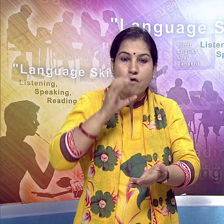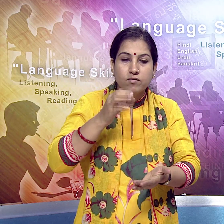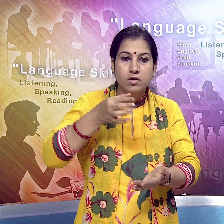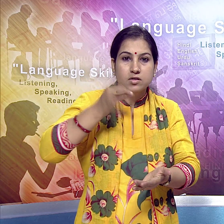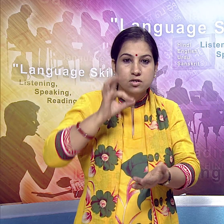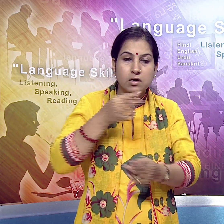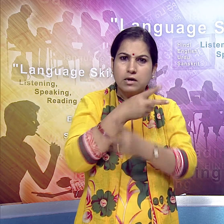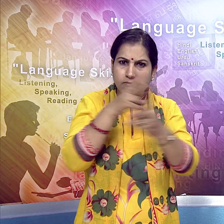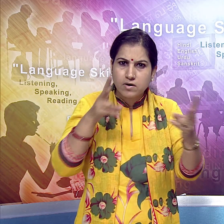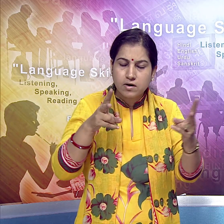Pepsi.